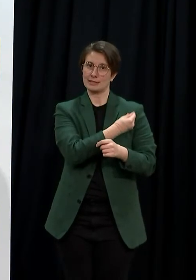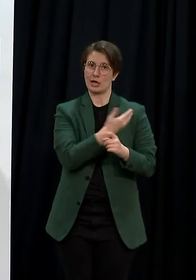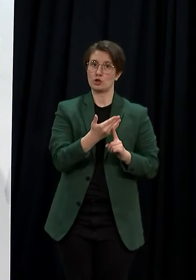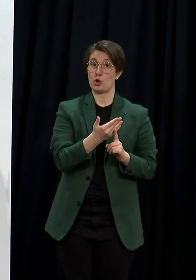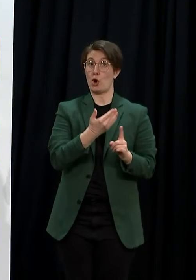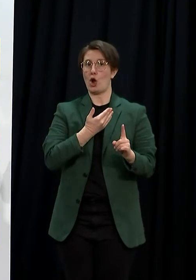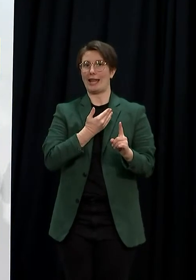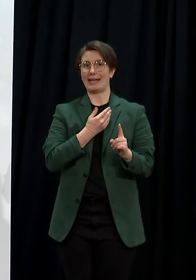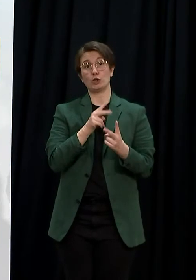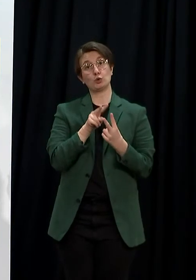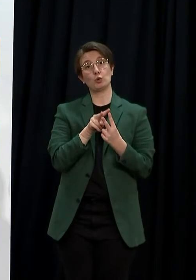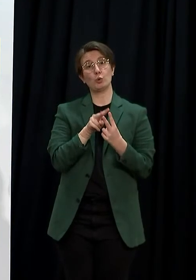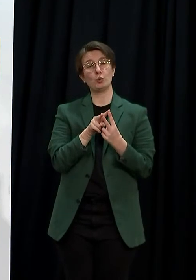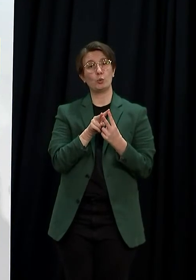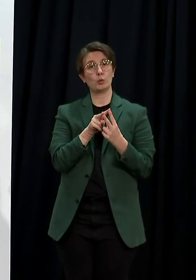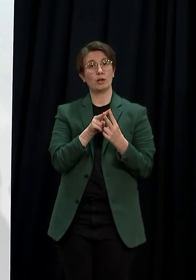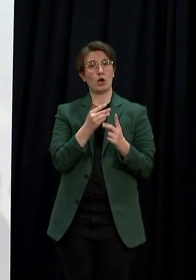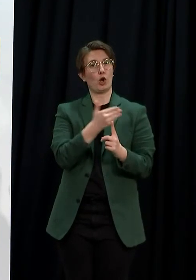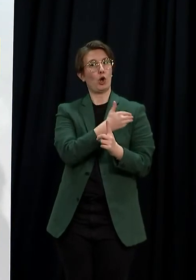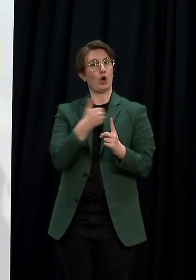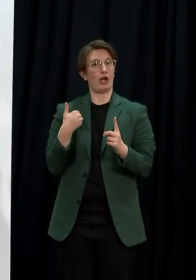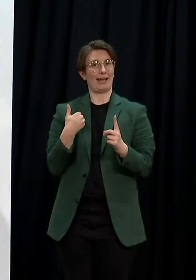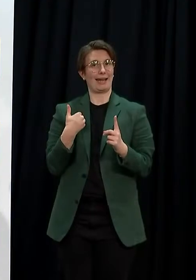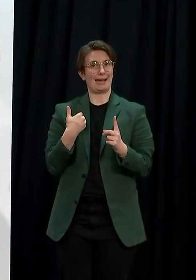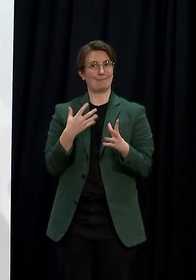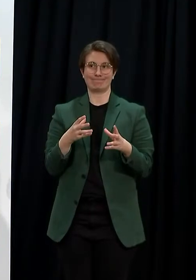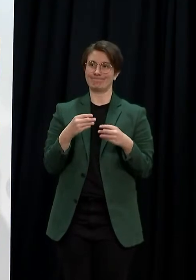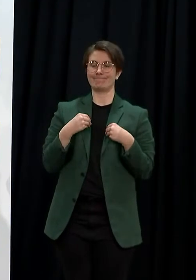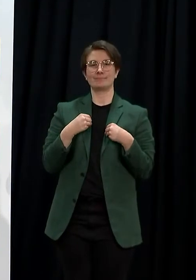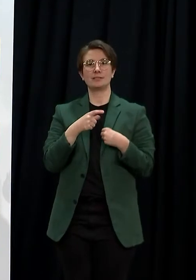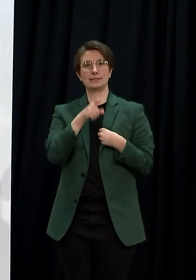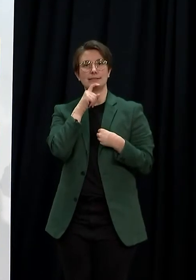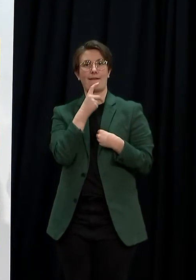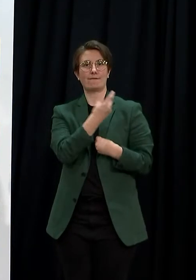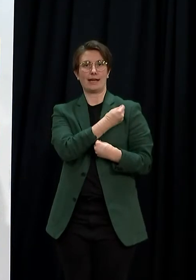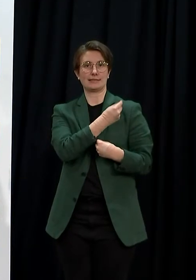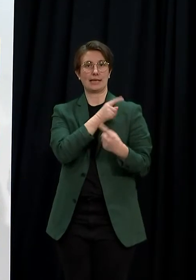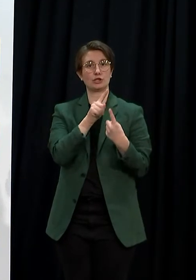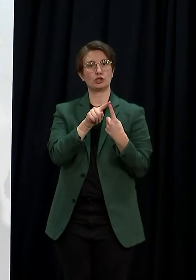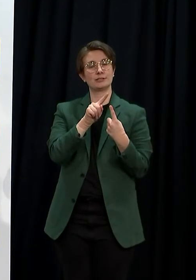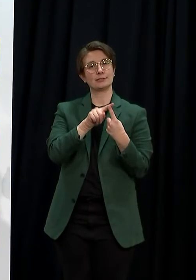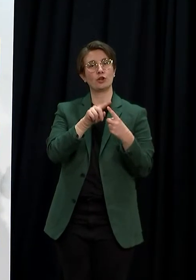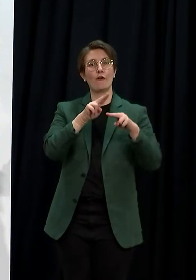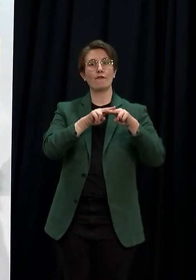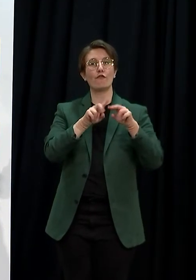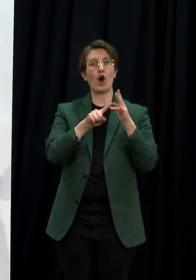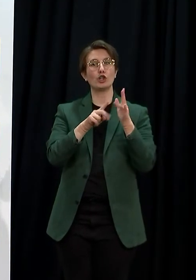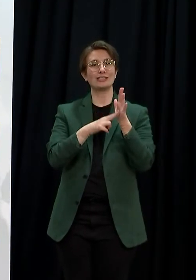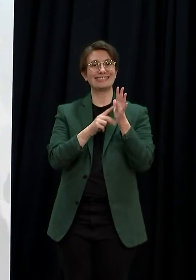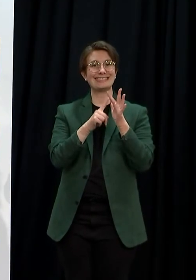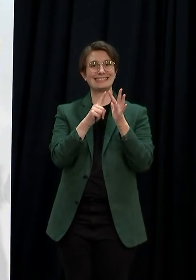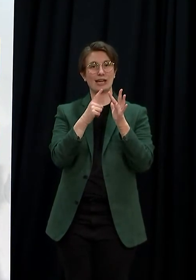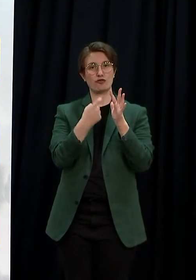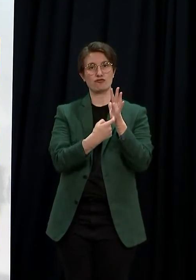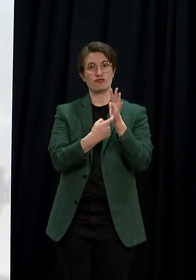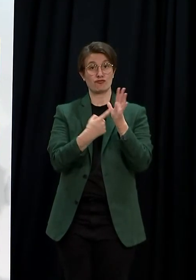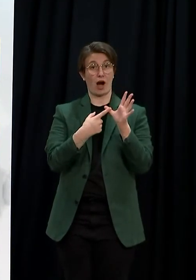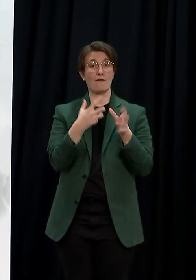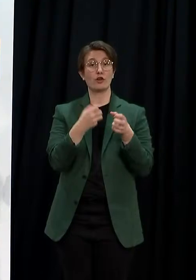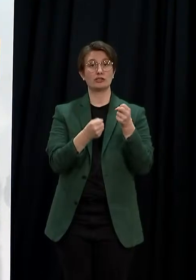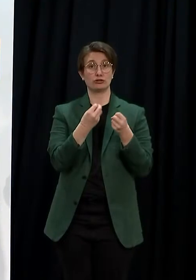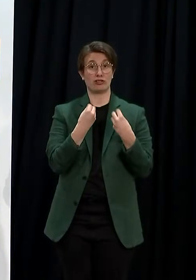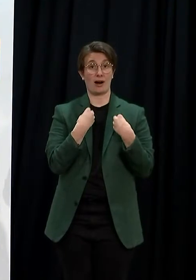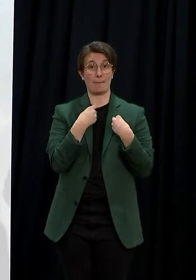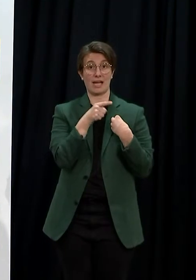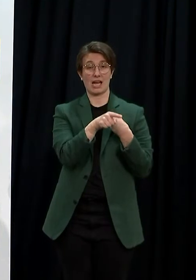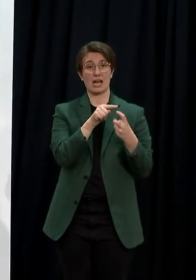in the piece, for instance, because of their acknowledgement that they were involved as an essential service. And I believe we're reaching out and working with a number of other freight